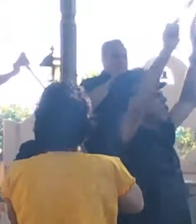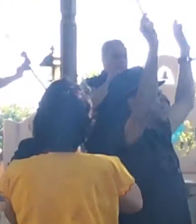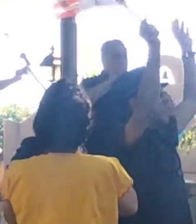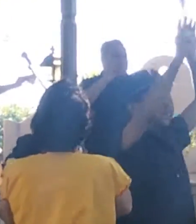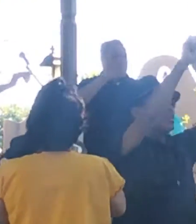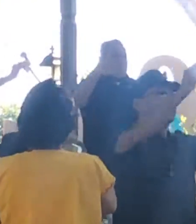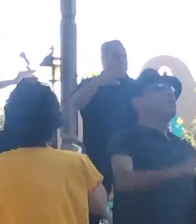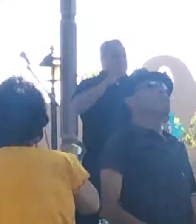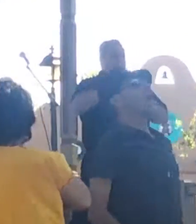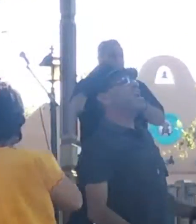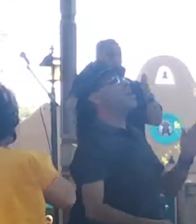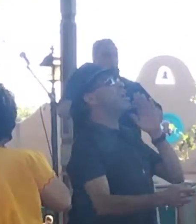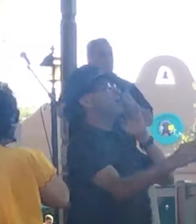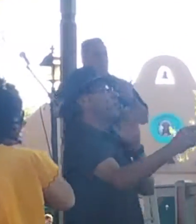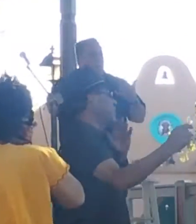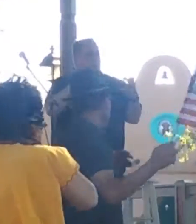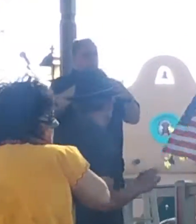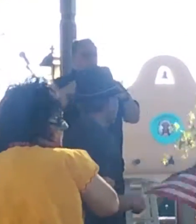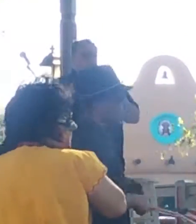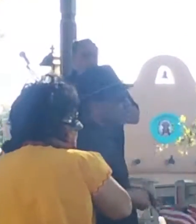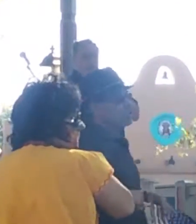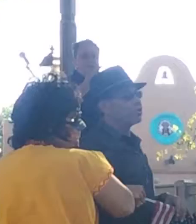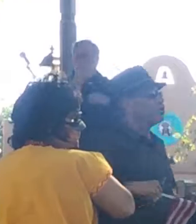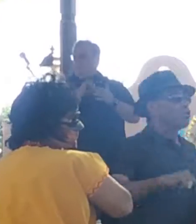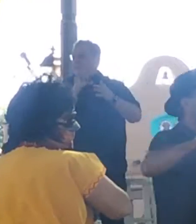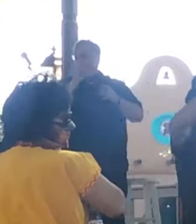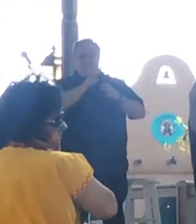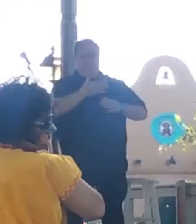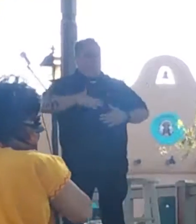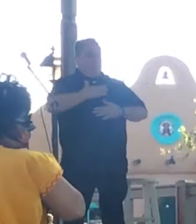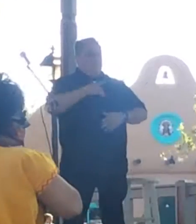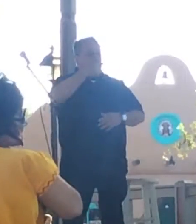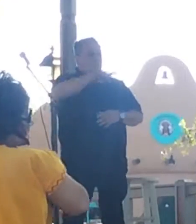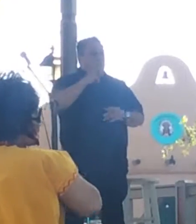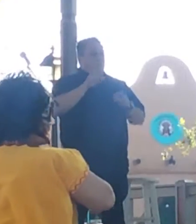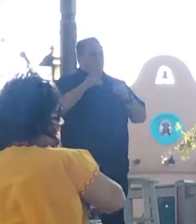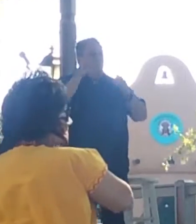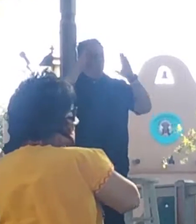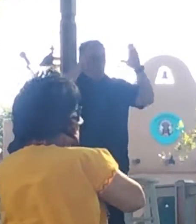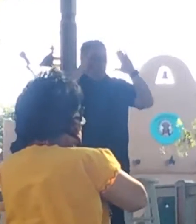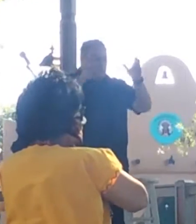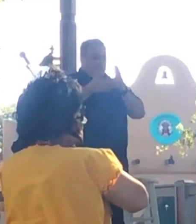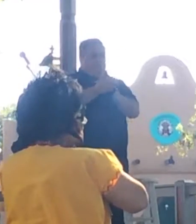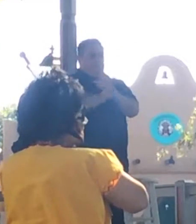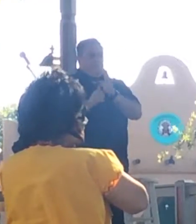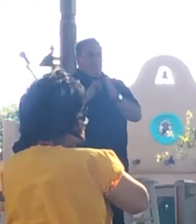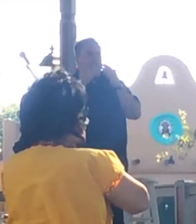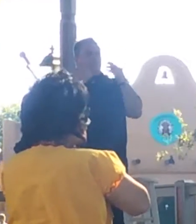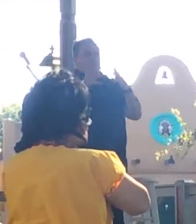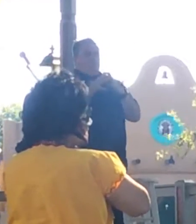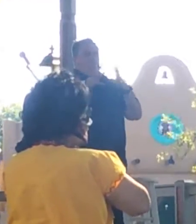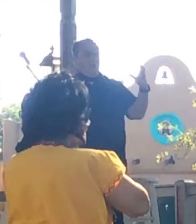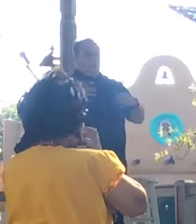our next speaker. I just want to tell everyone we really appreciate you for your concentration skills. Thank you